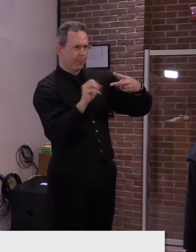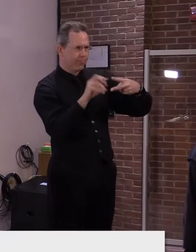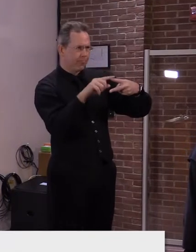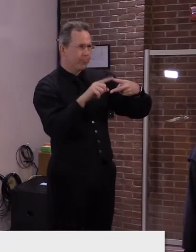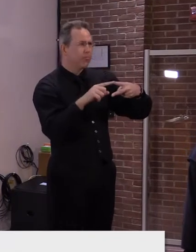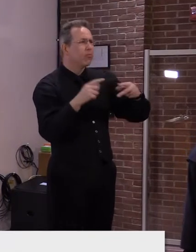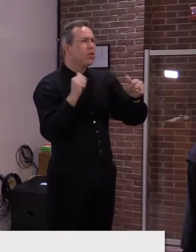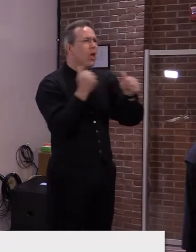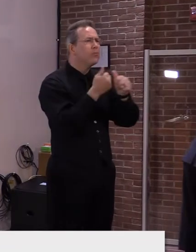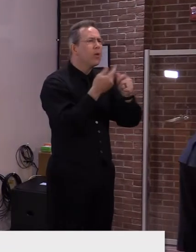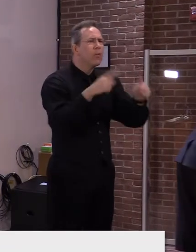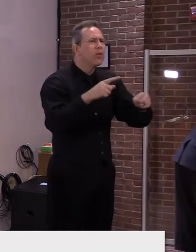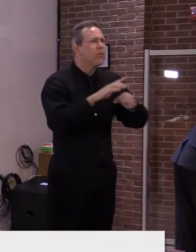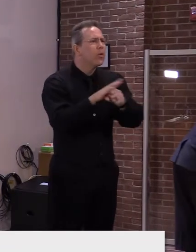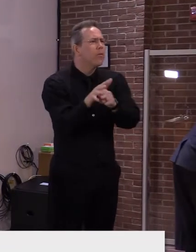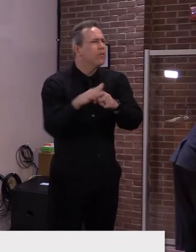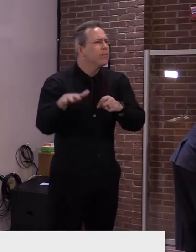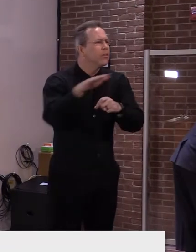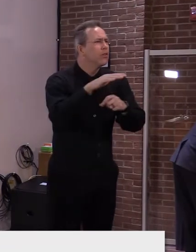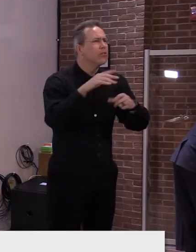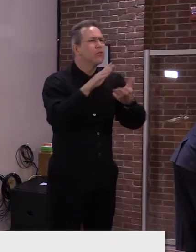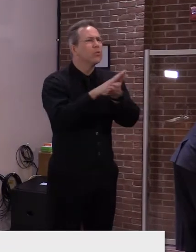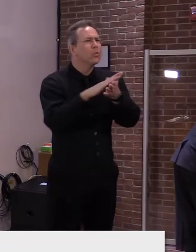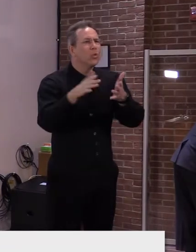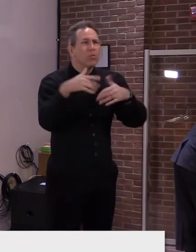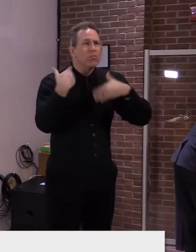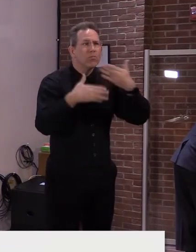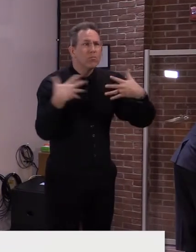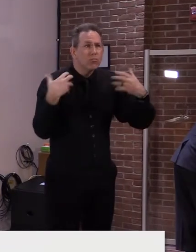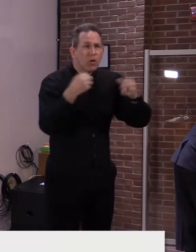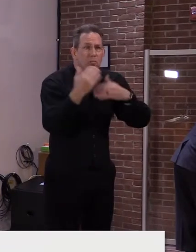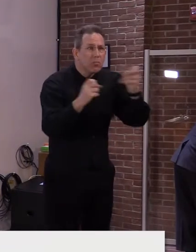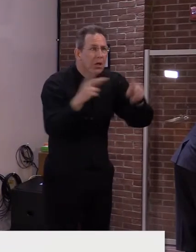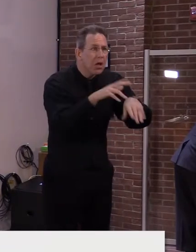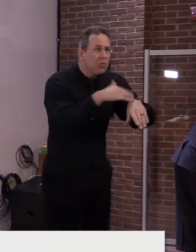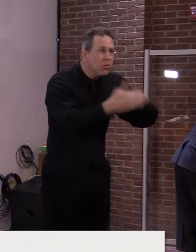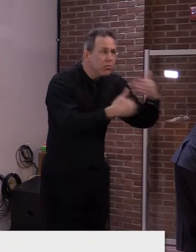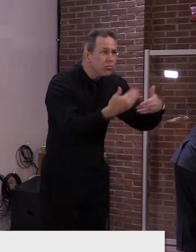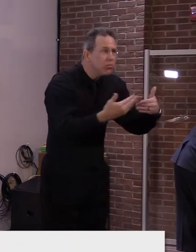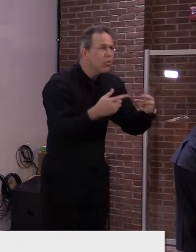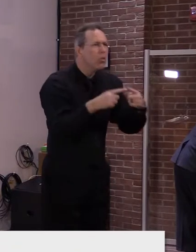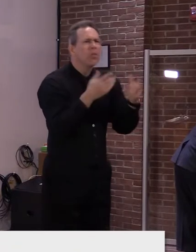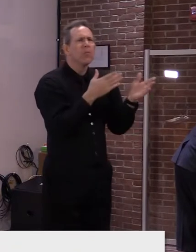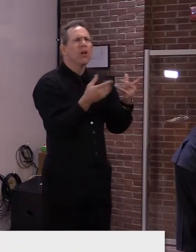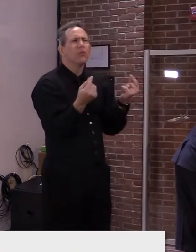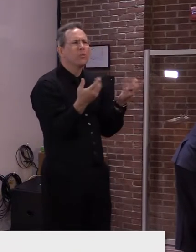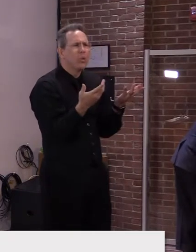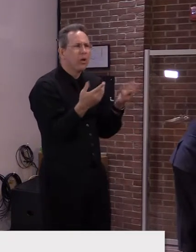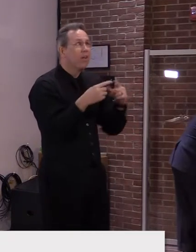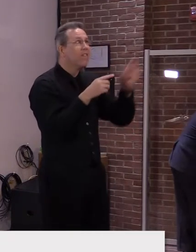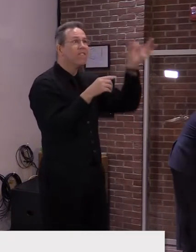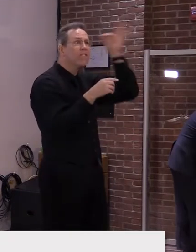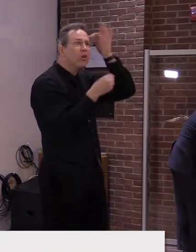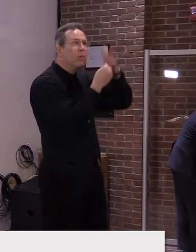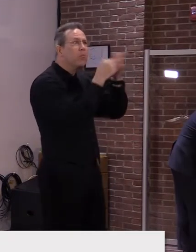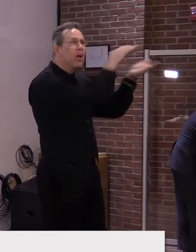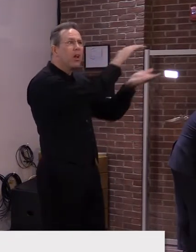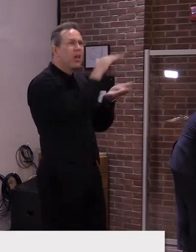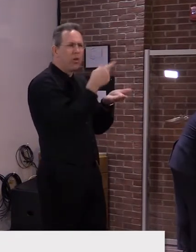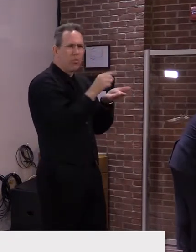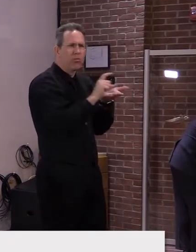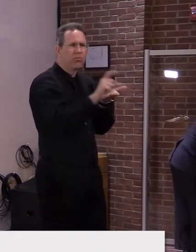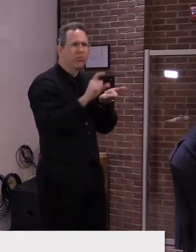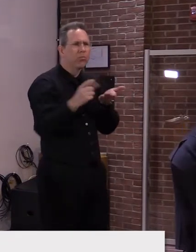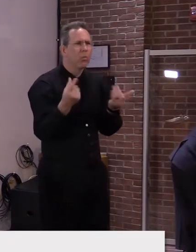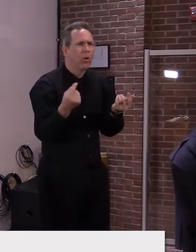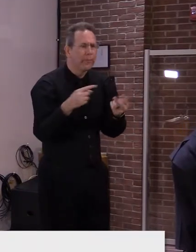education recovery planning and highlighting the significant federal funding for recovery available to our education system. But first, I'll